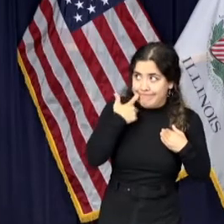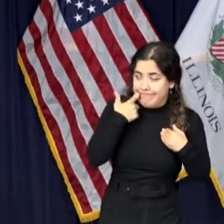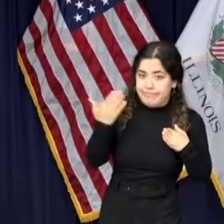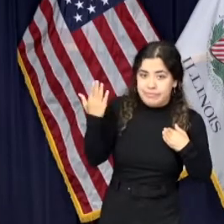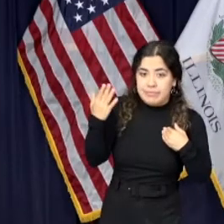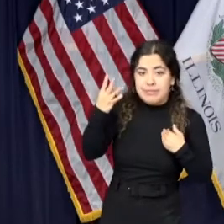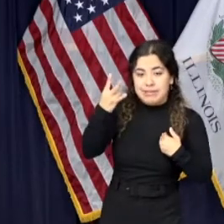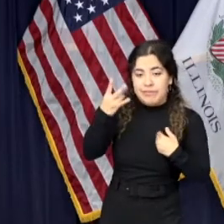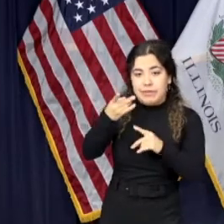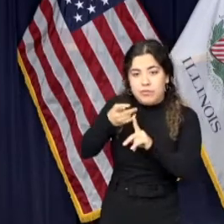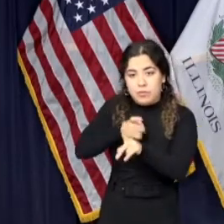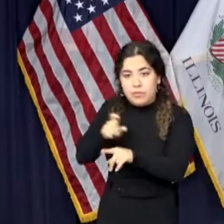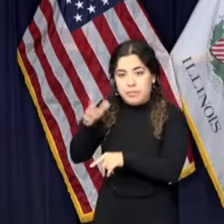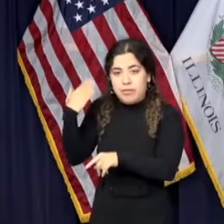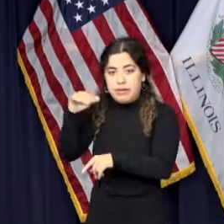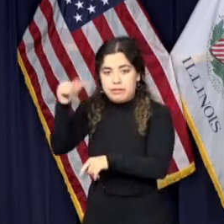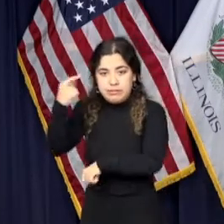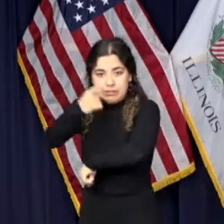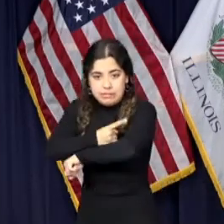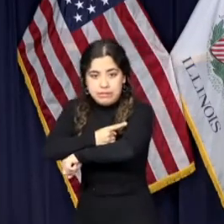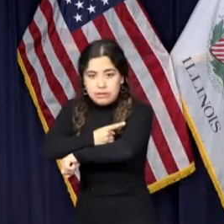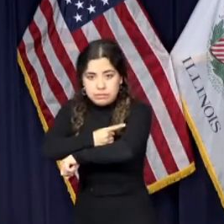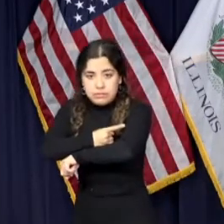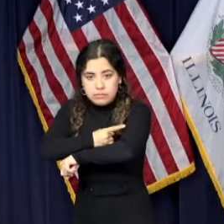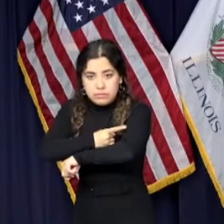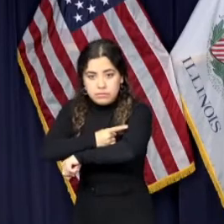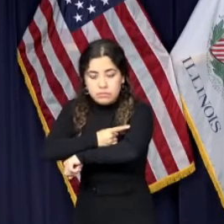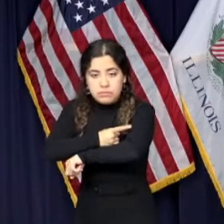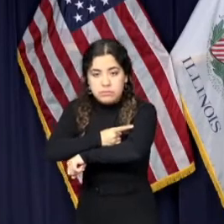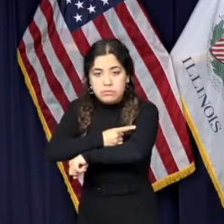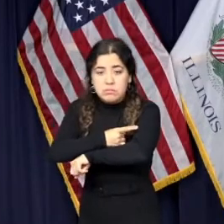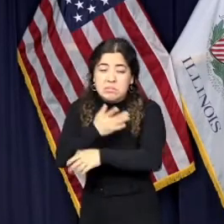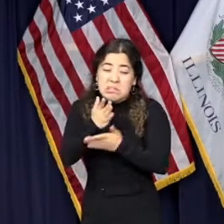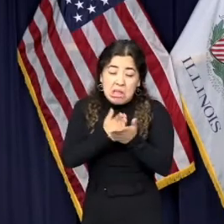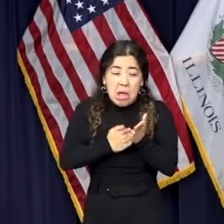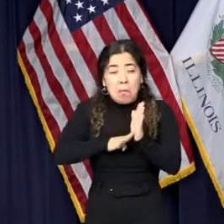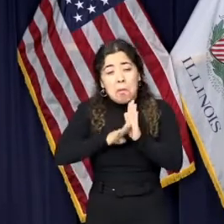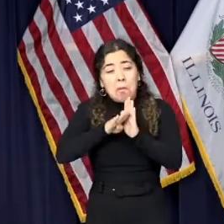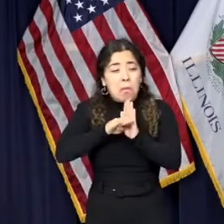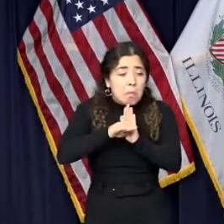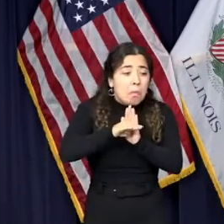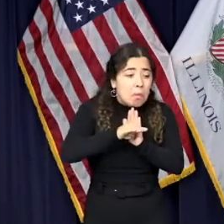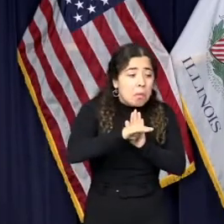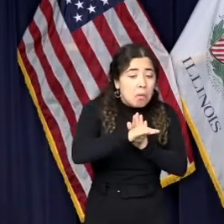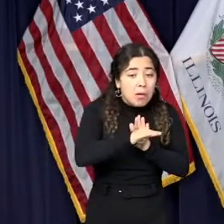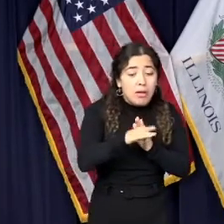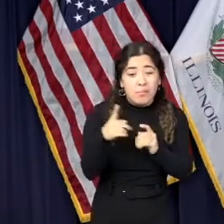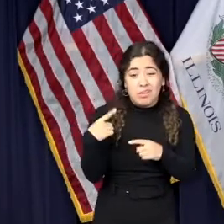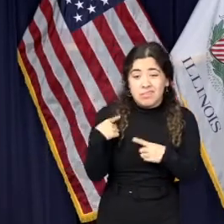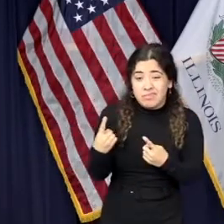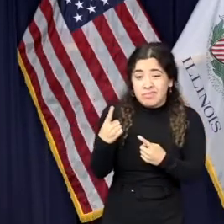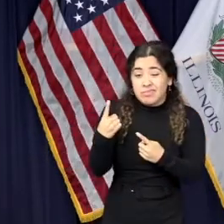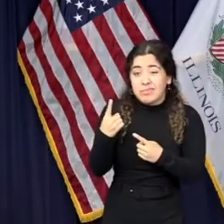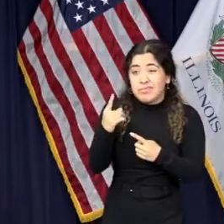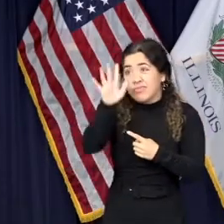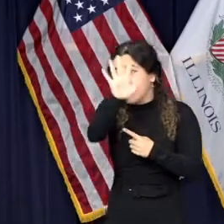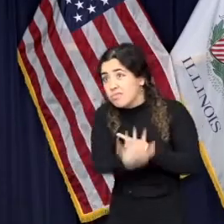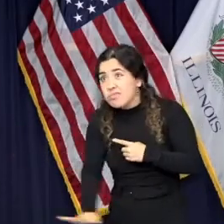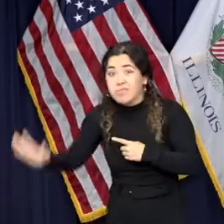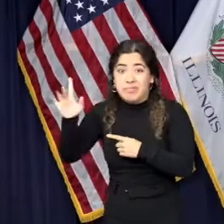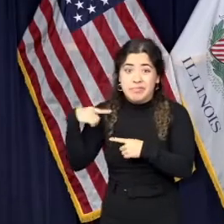period. Some places may be flat, but over the last 30 days, every region has seen significant